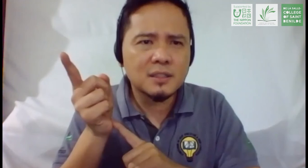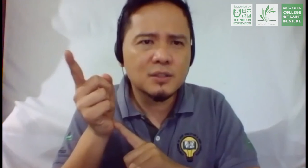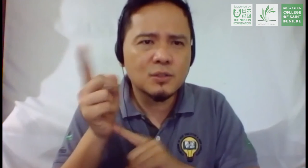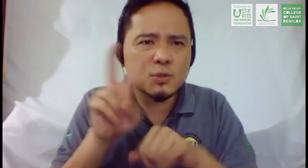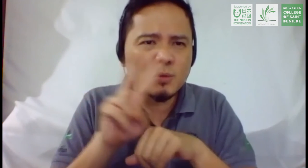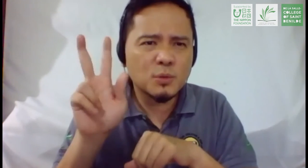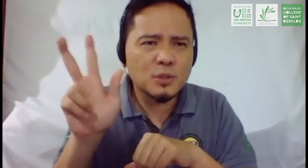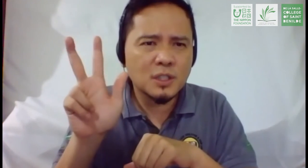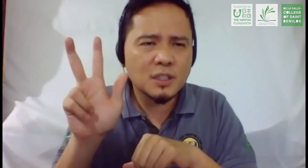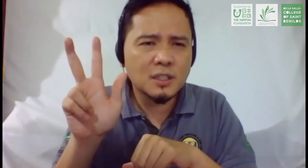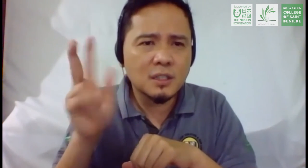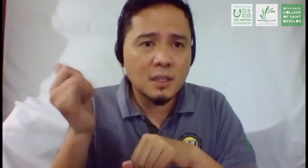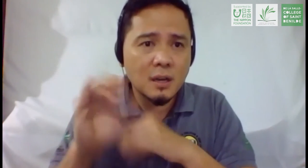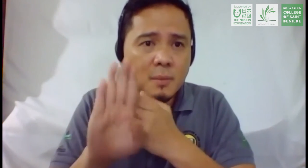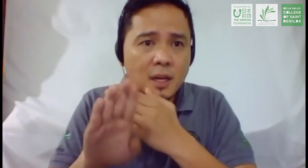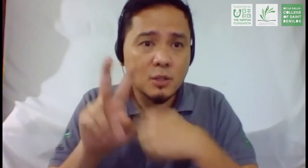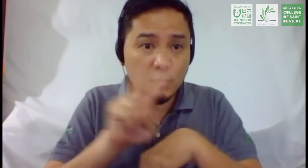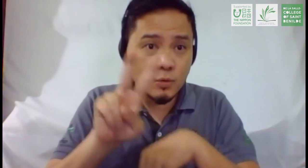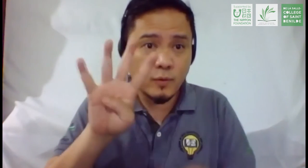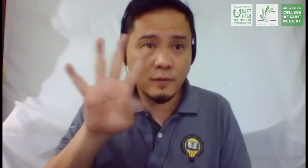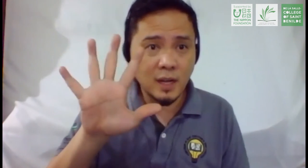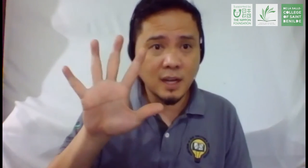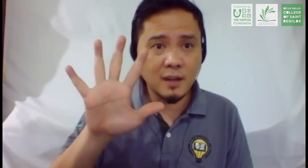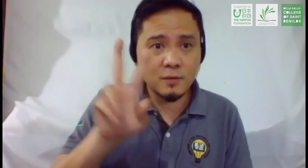2:30, come back at 2:45 or